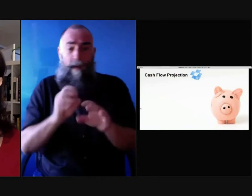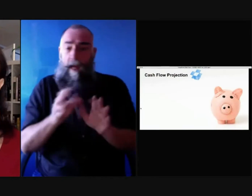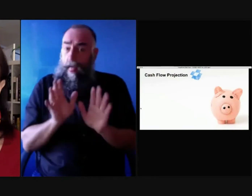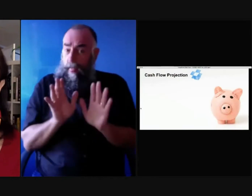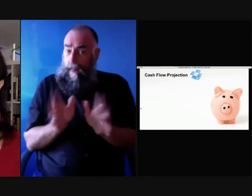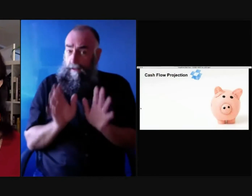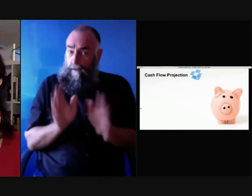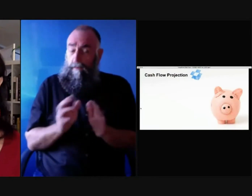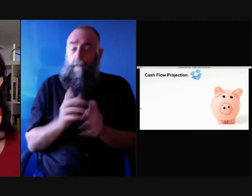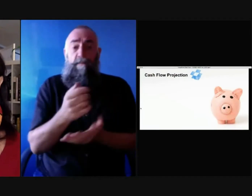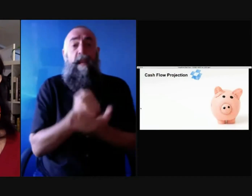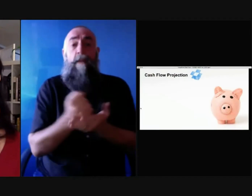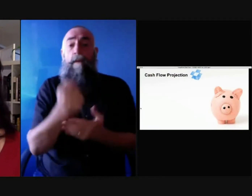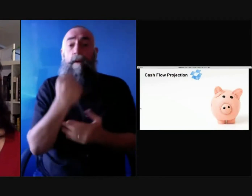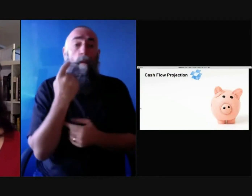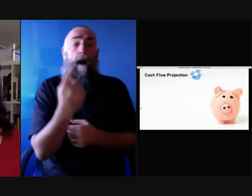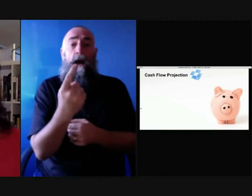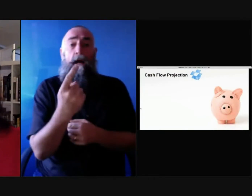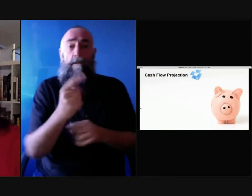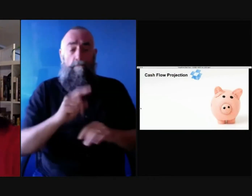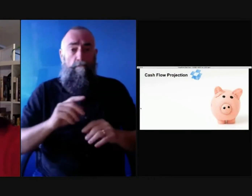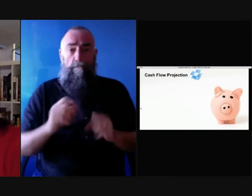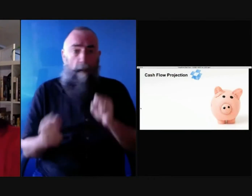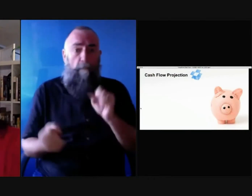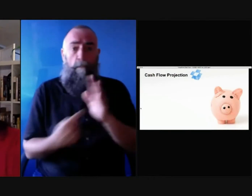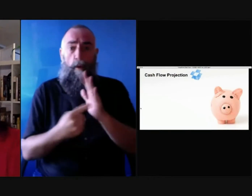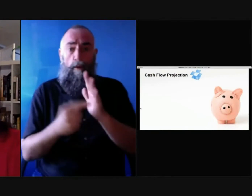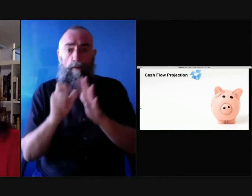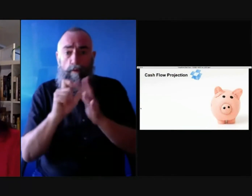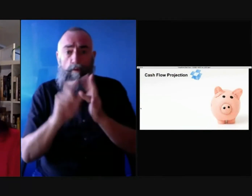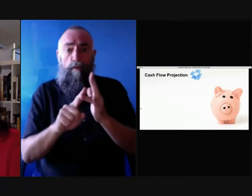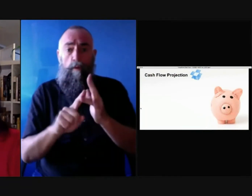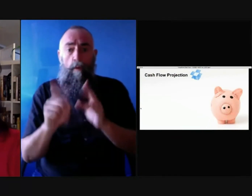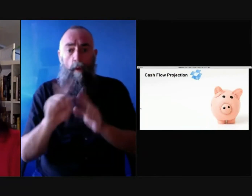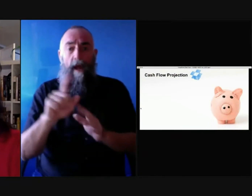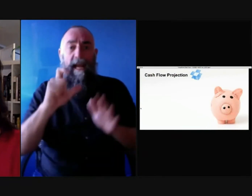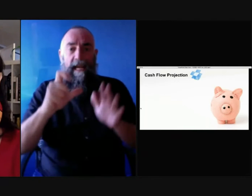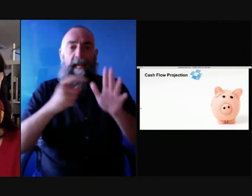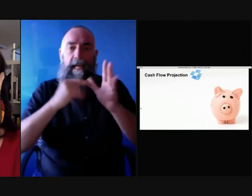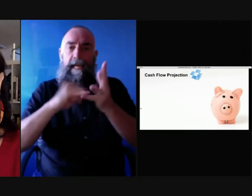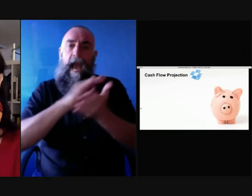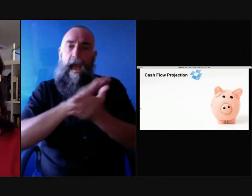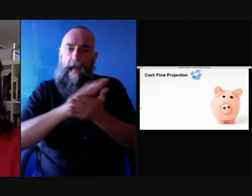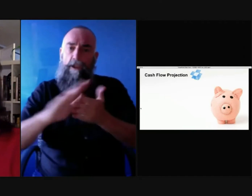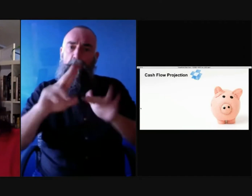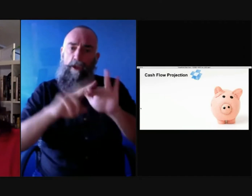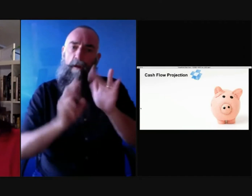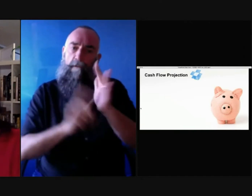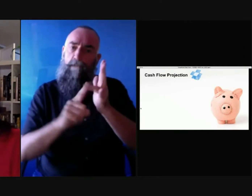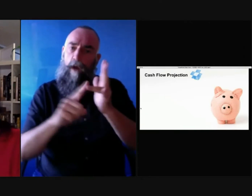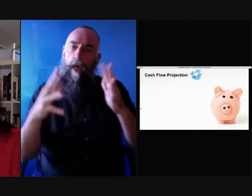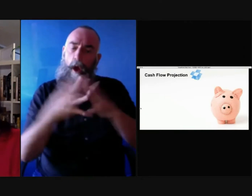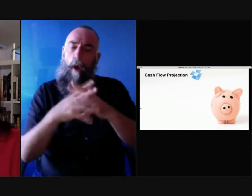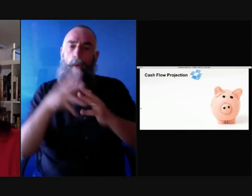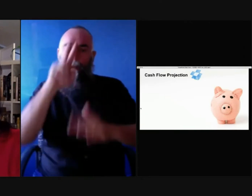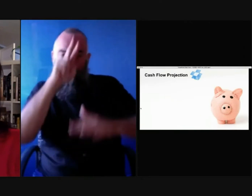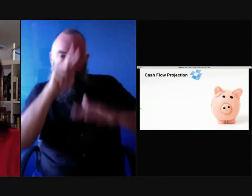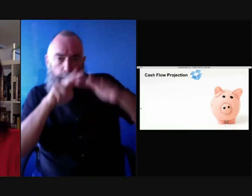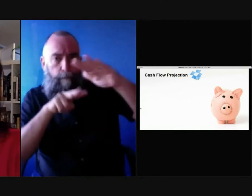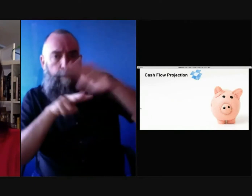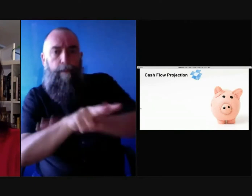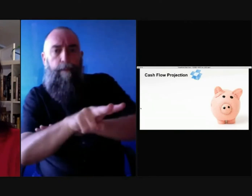first urgent thing that I would like to suggest is doing a cash flow projection. And there's